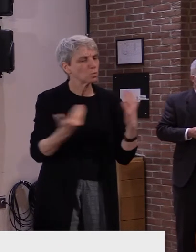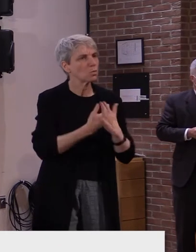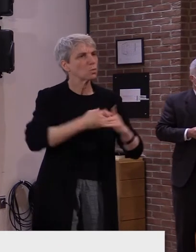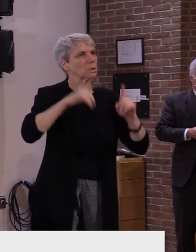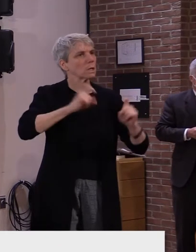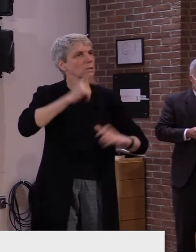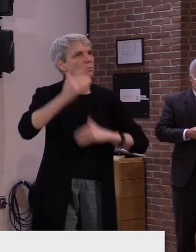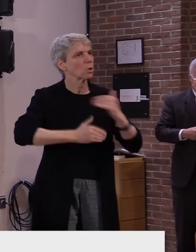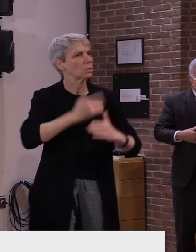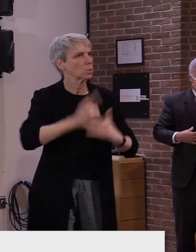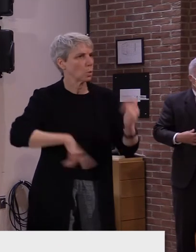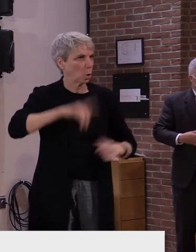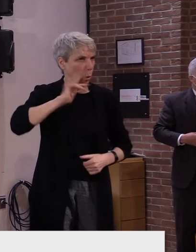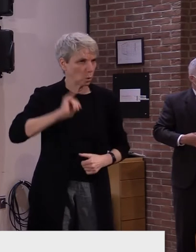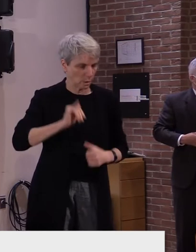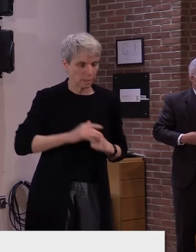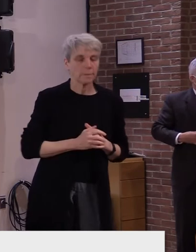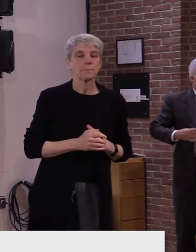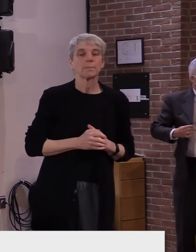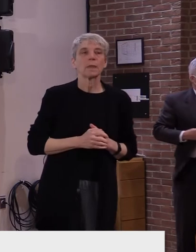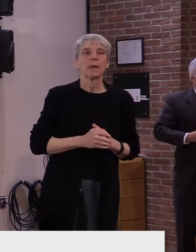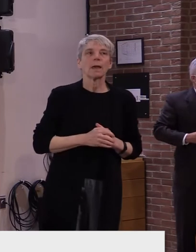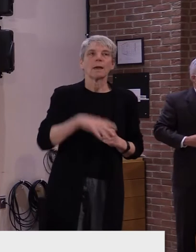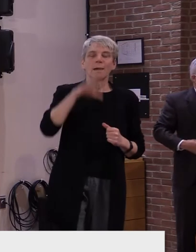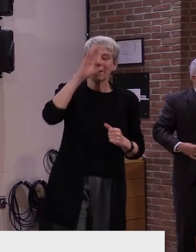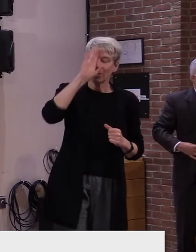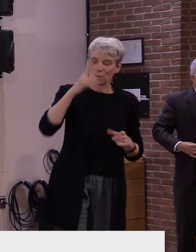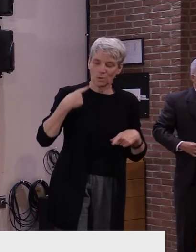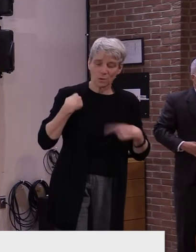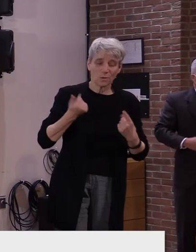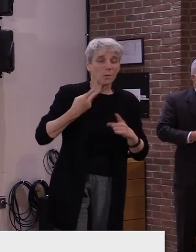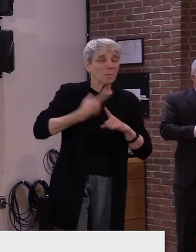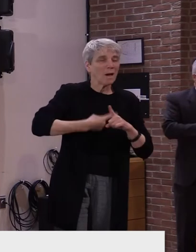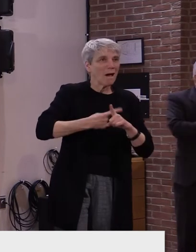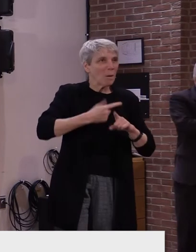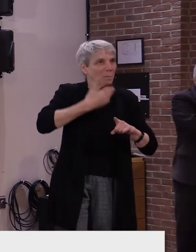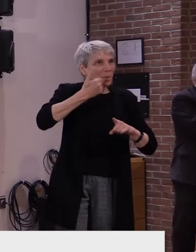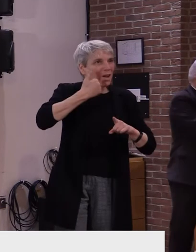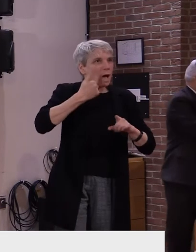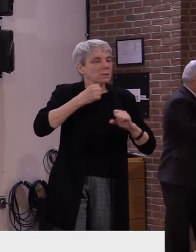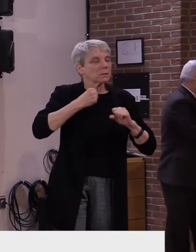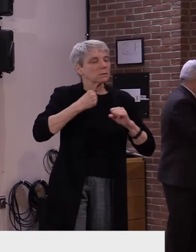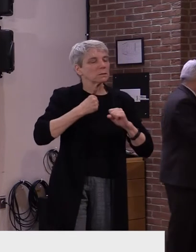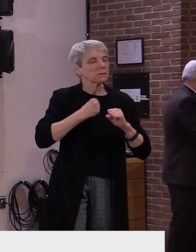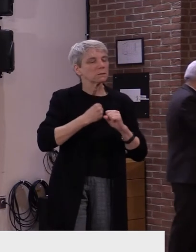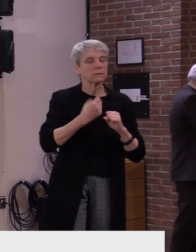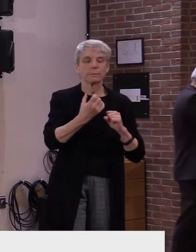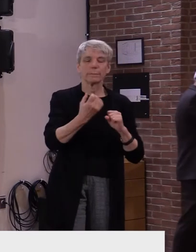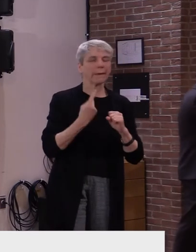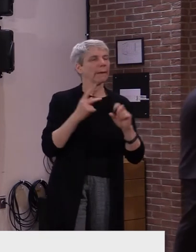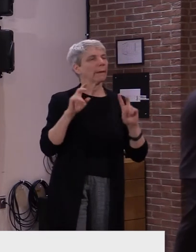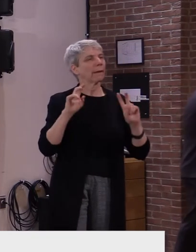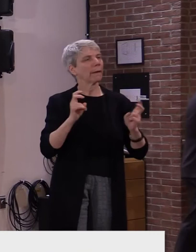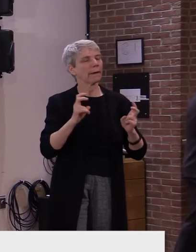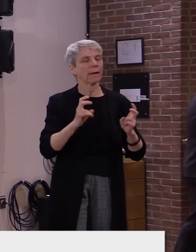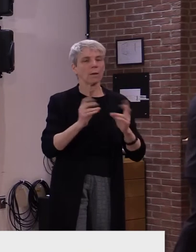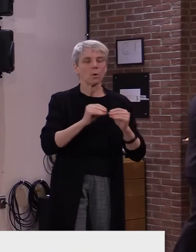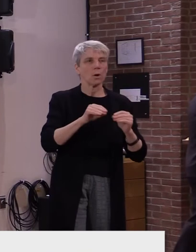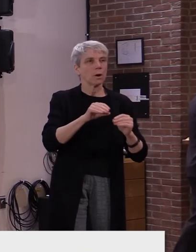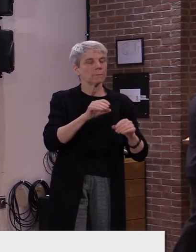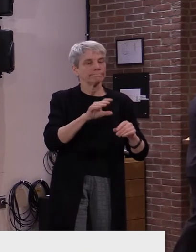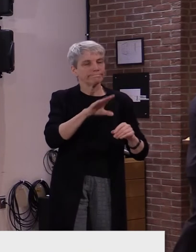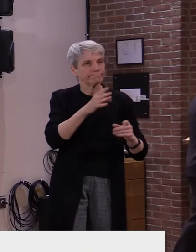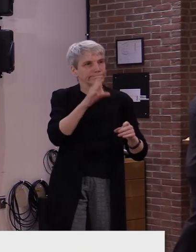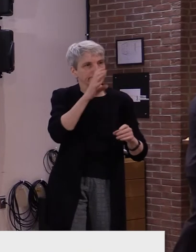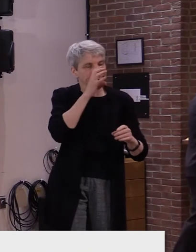had over the last few months i know it's disappointing to hear about new restrictions but by acting early and doubling down on